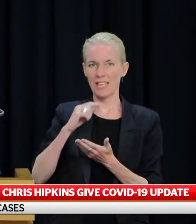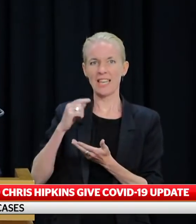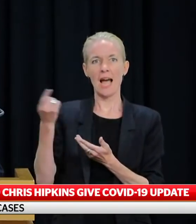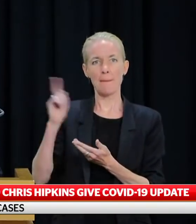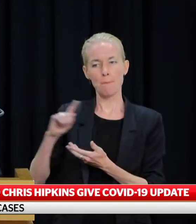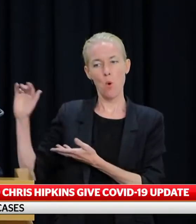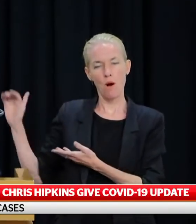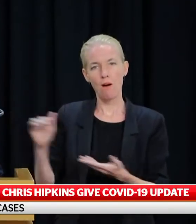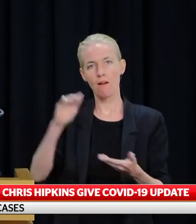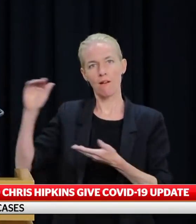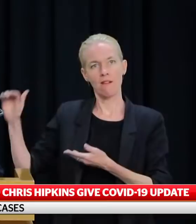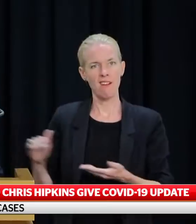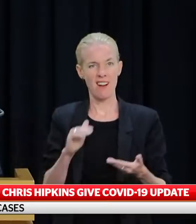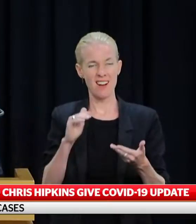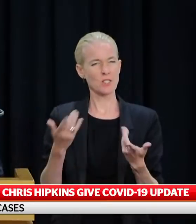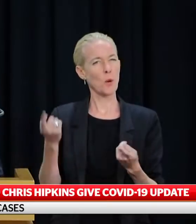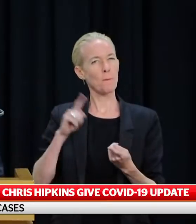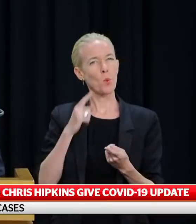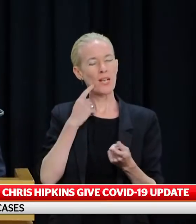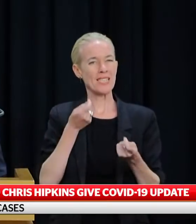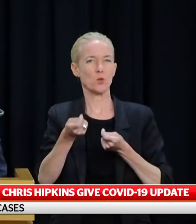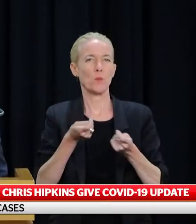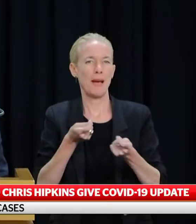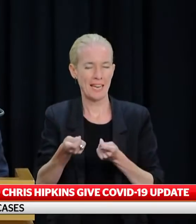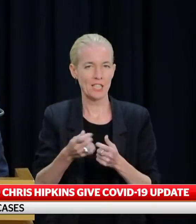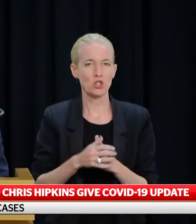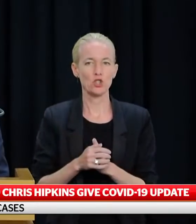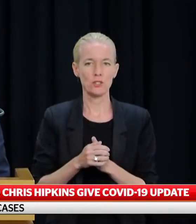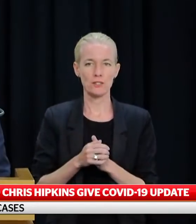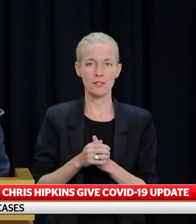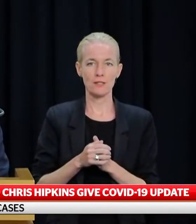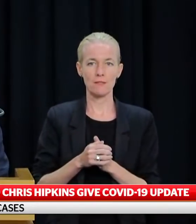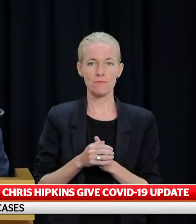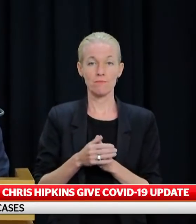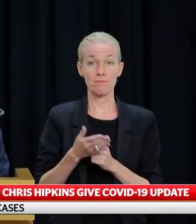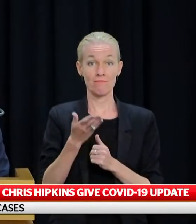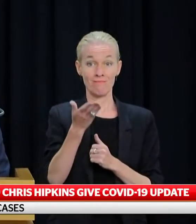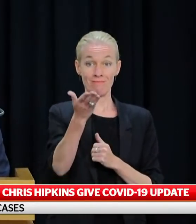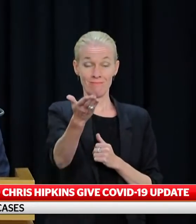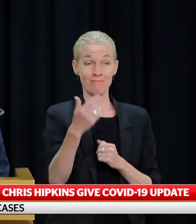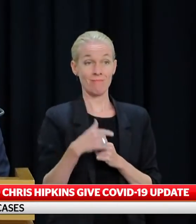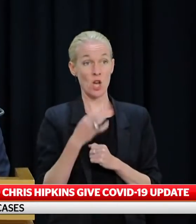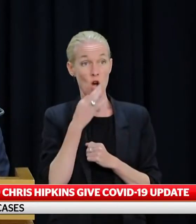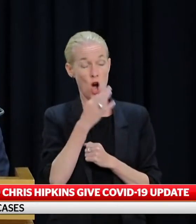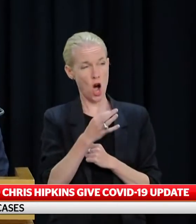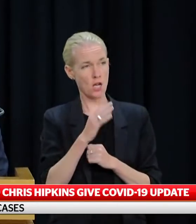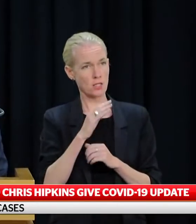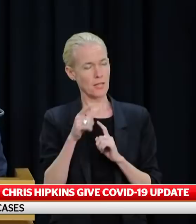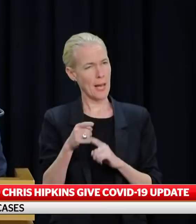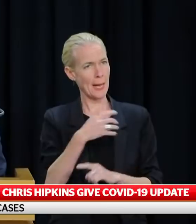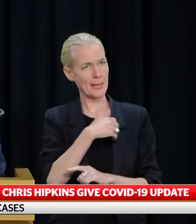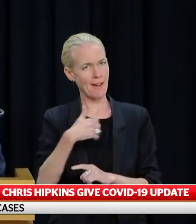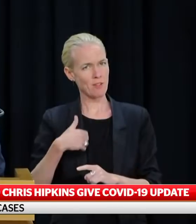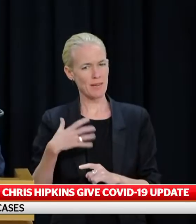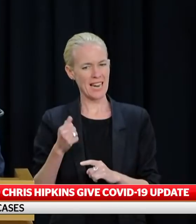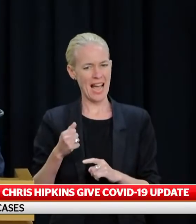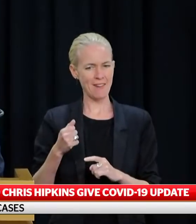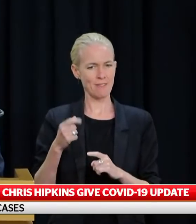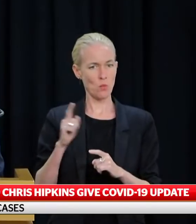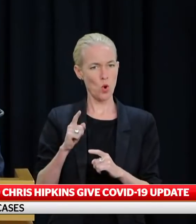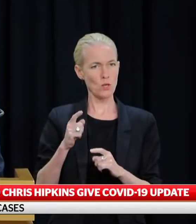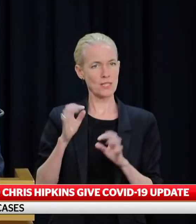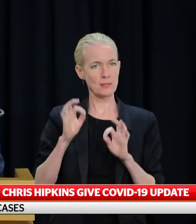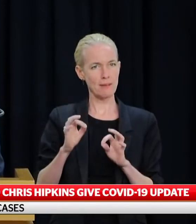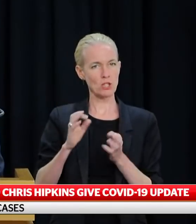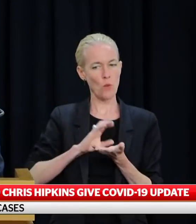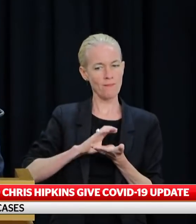then obviously that works to our advantage as well as to theirs. Can I ask you about this leave support scheme that's being supplied? There's now a really